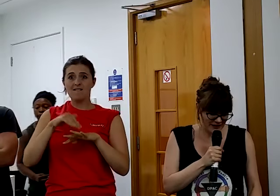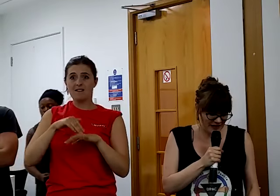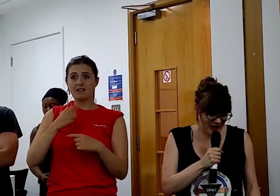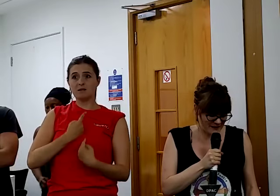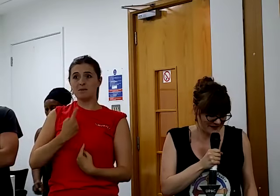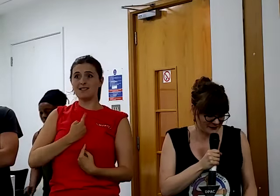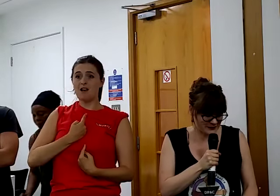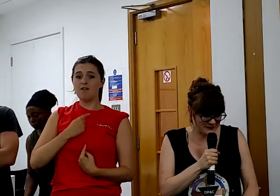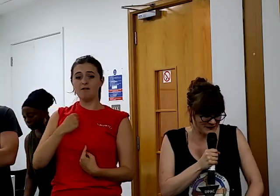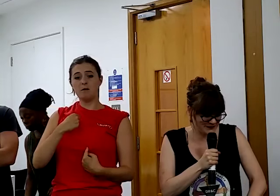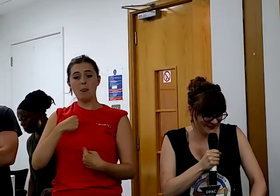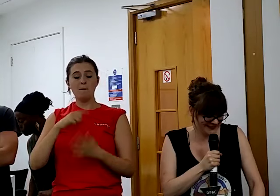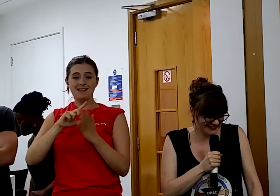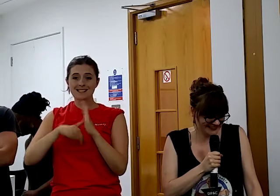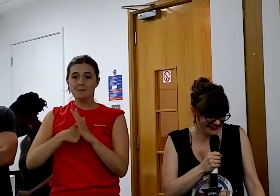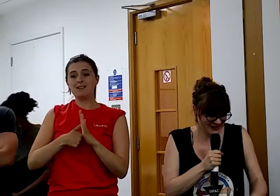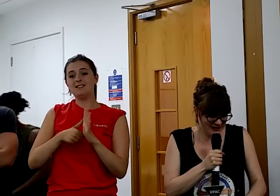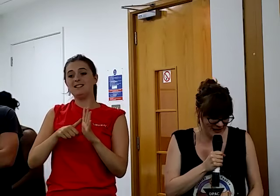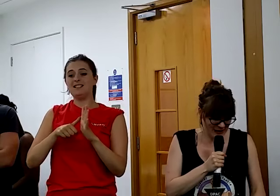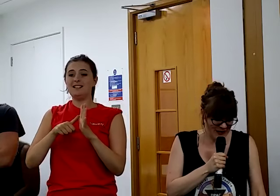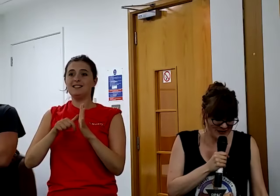disability that